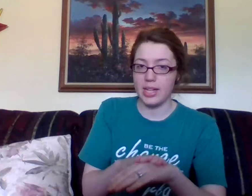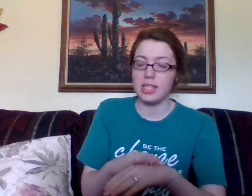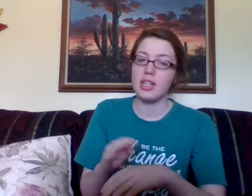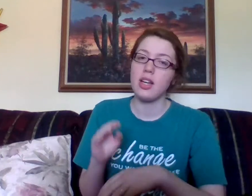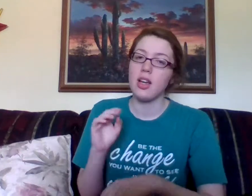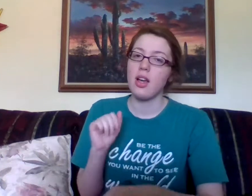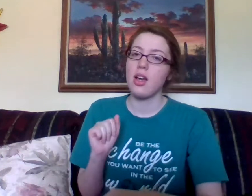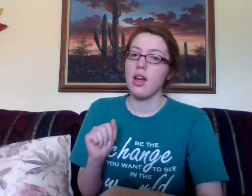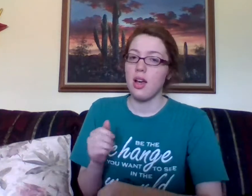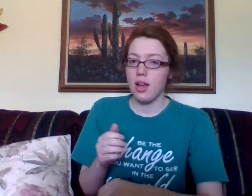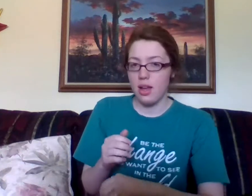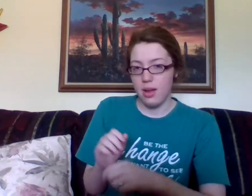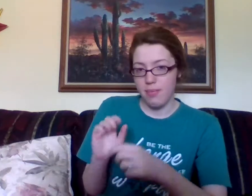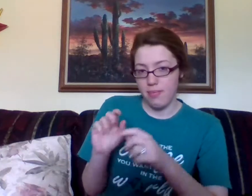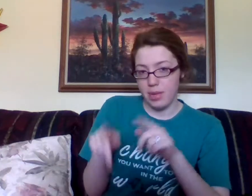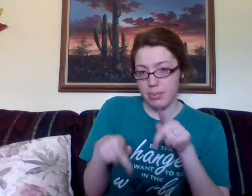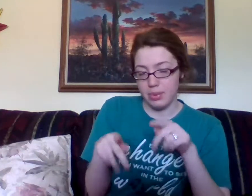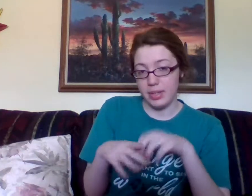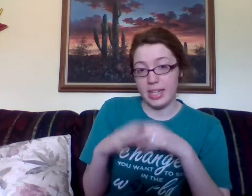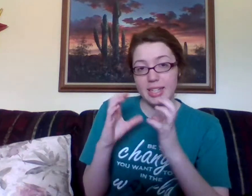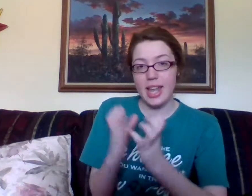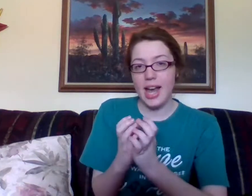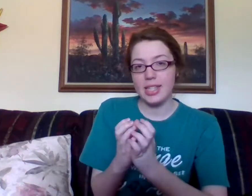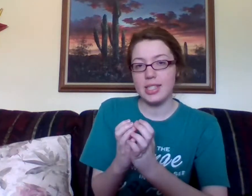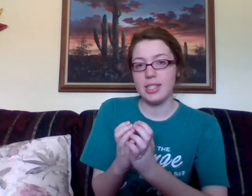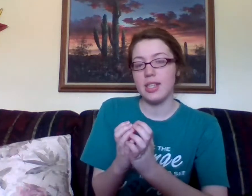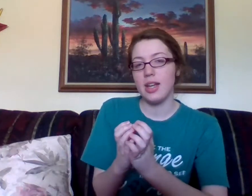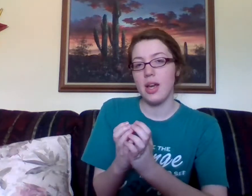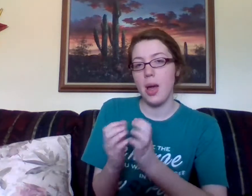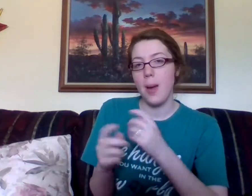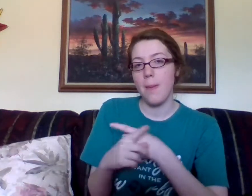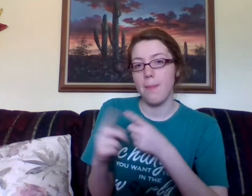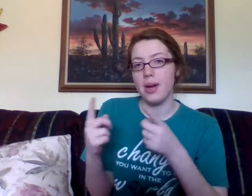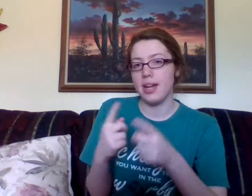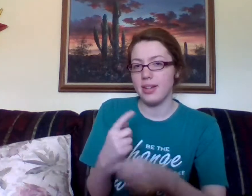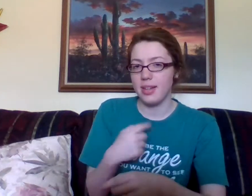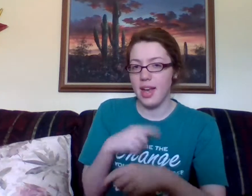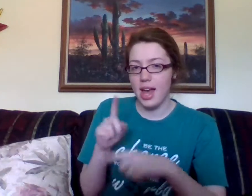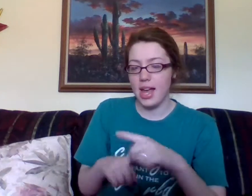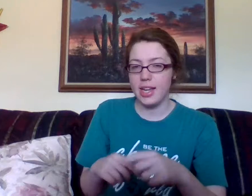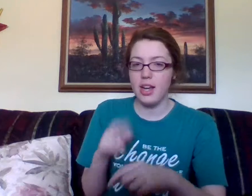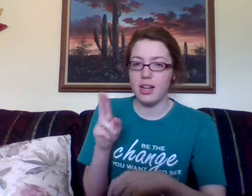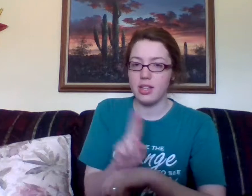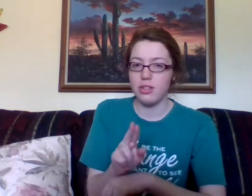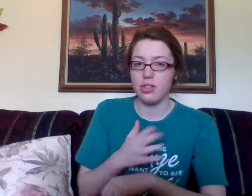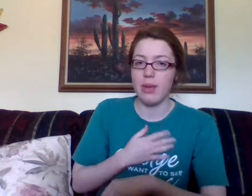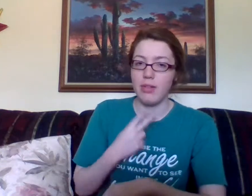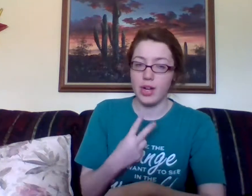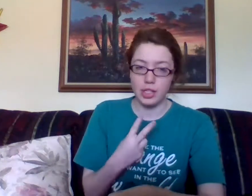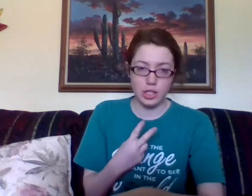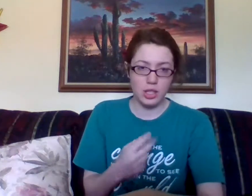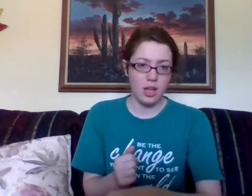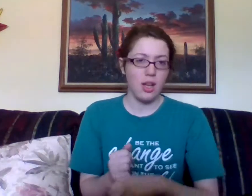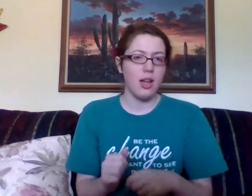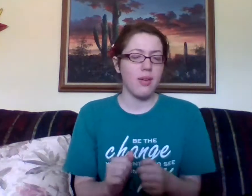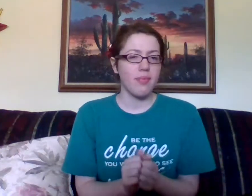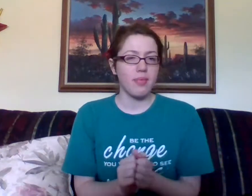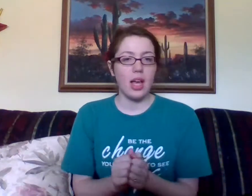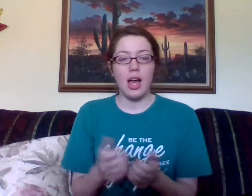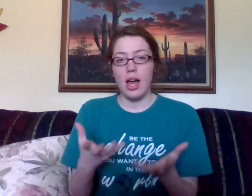correct people in class, but I cannot use my voice. I